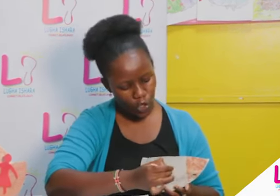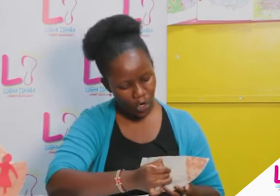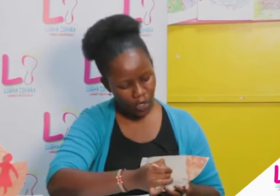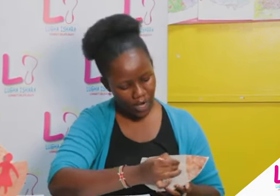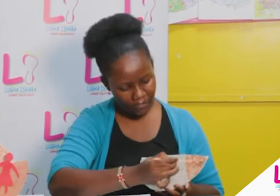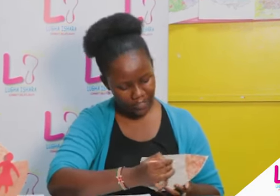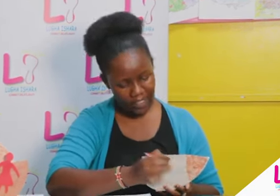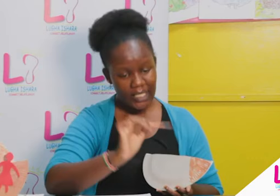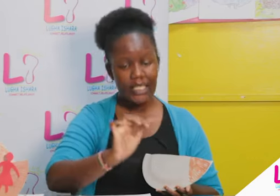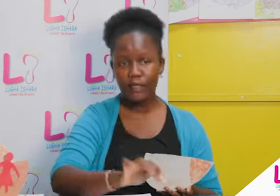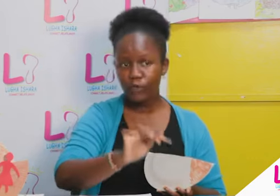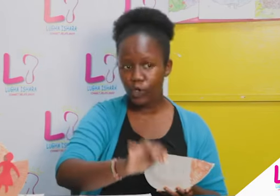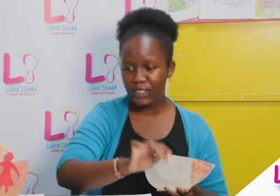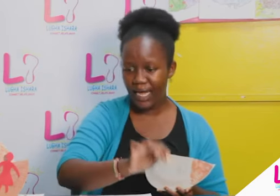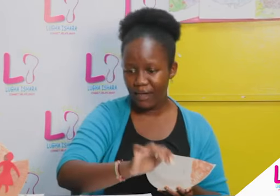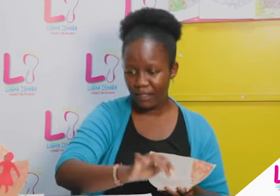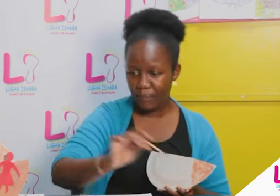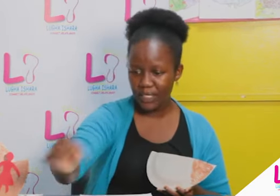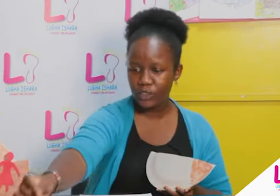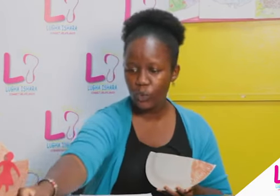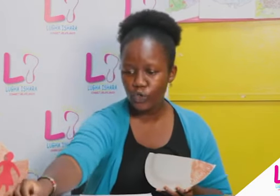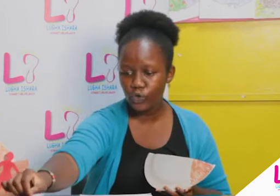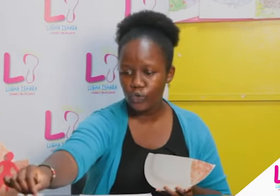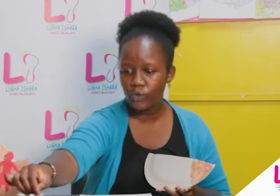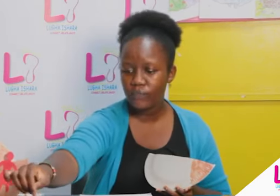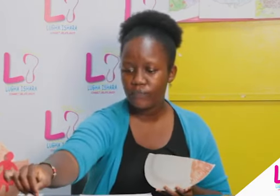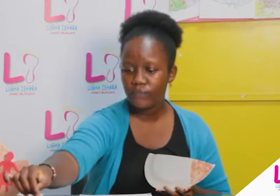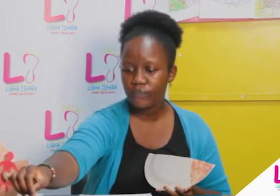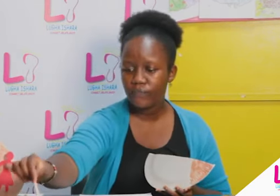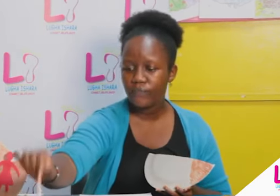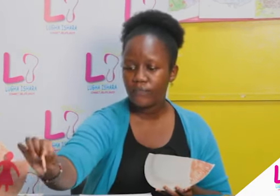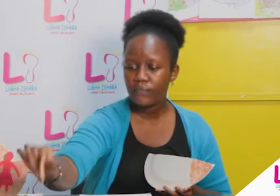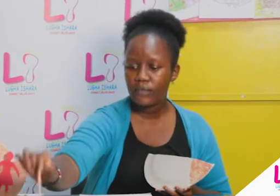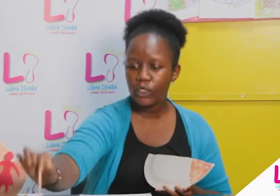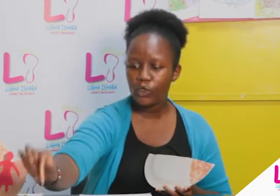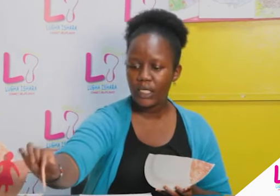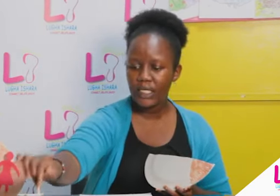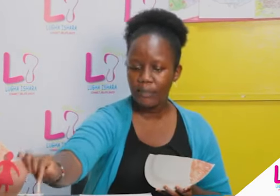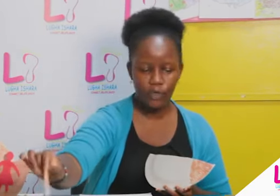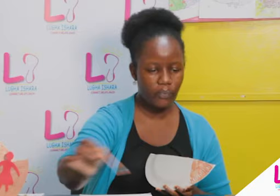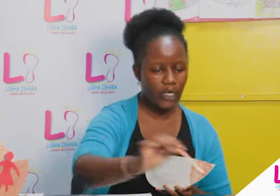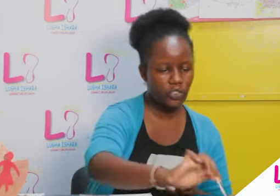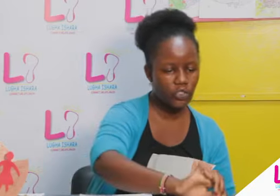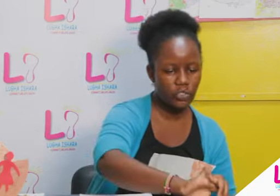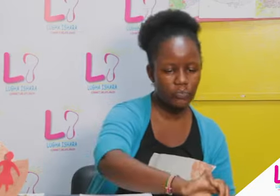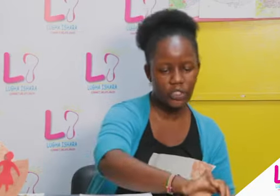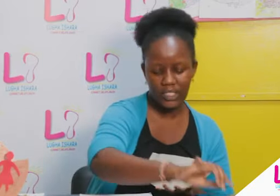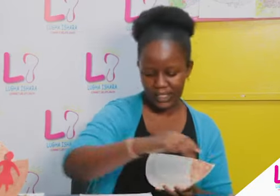your craft. If you don't have the paint, what do? You clean up your brush, put it